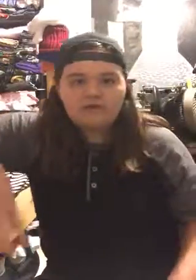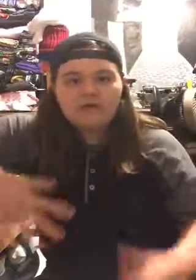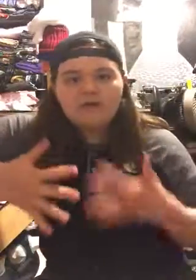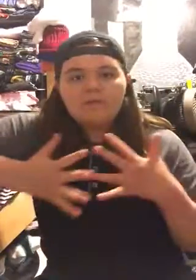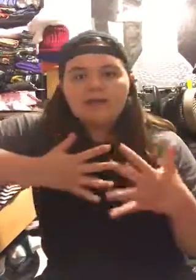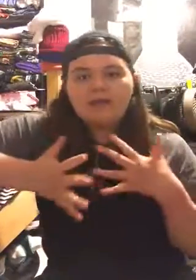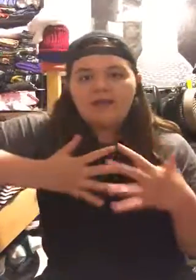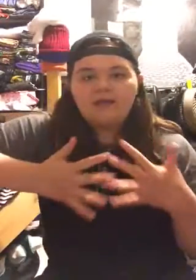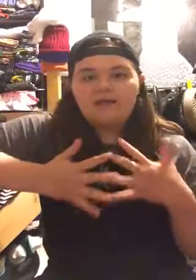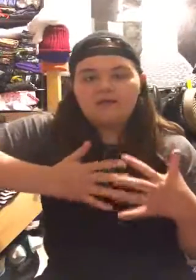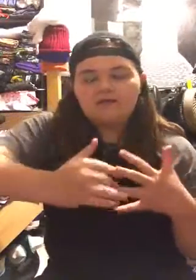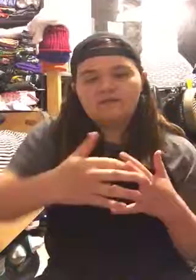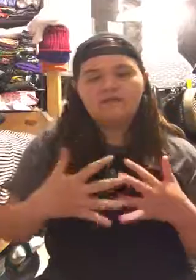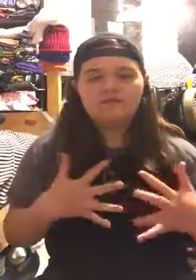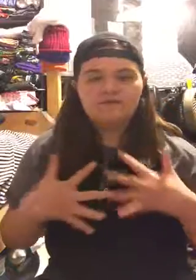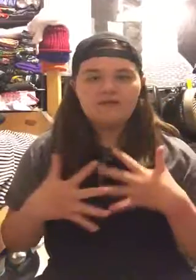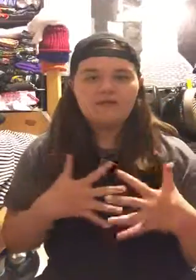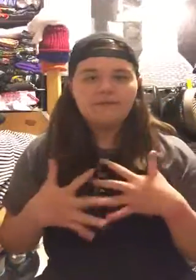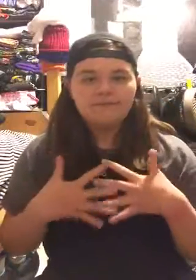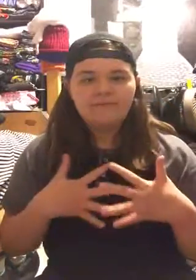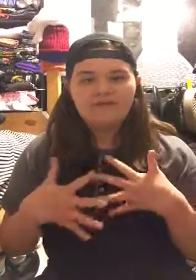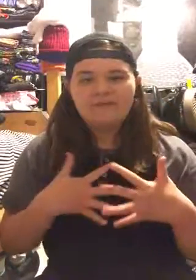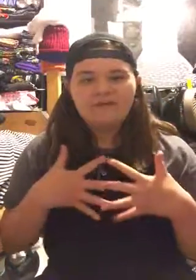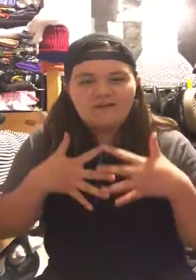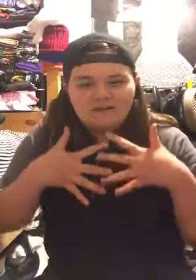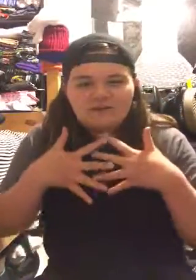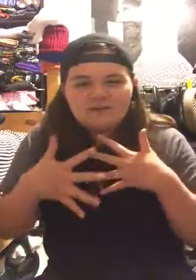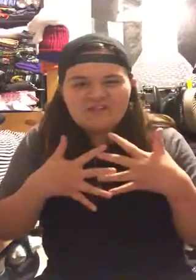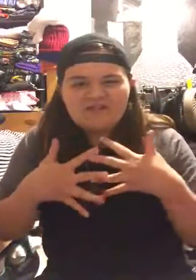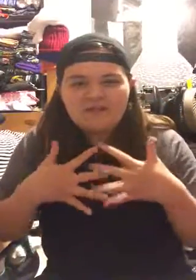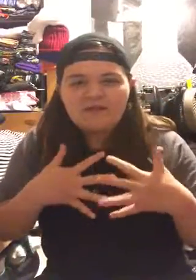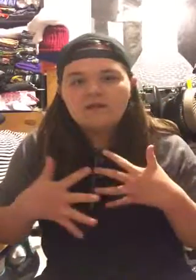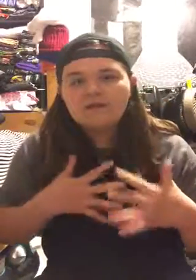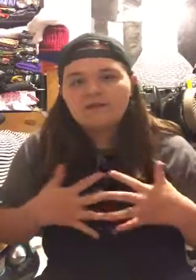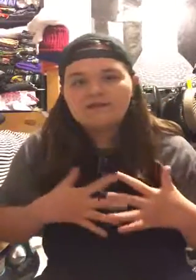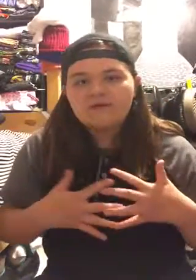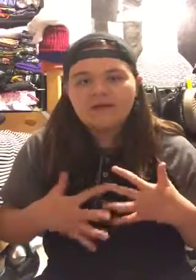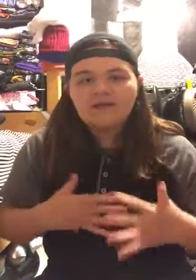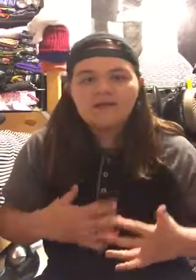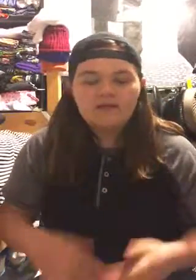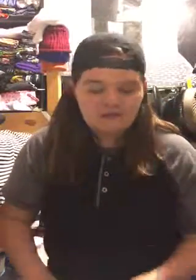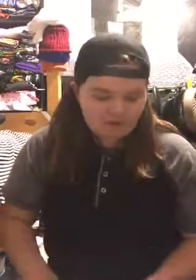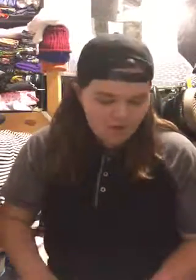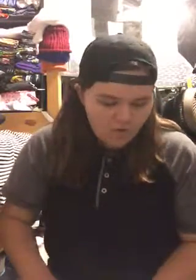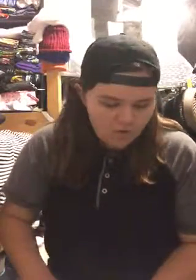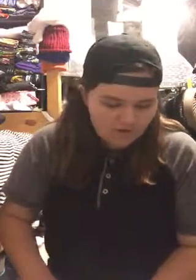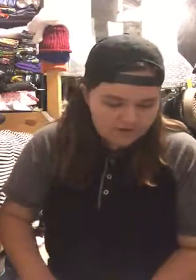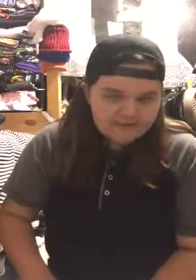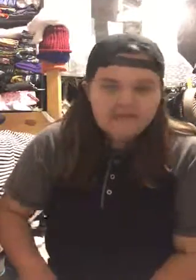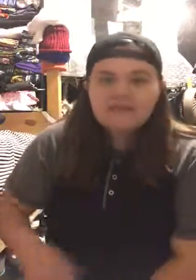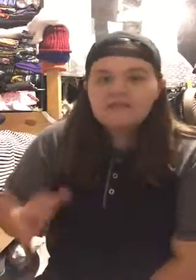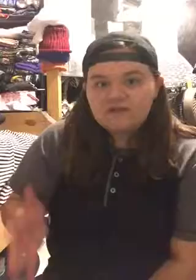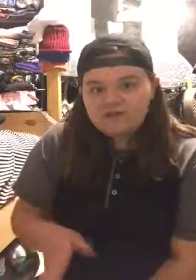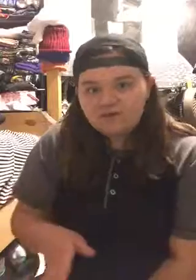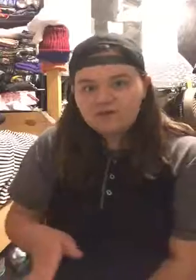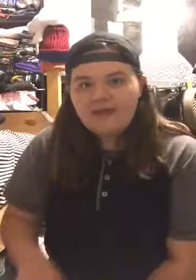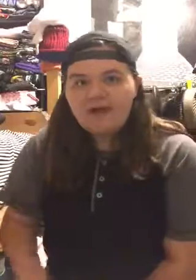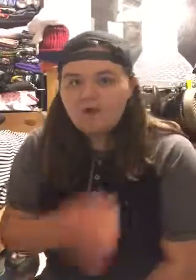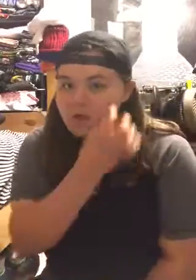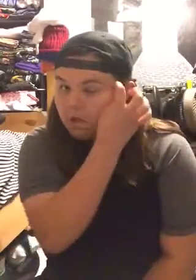whatever. But gray is just kind of, it's weird. It looks weird, but that's gray. And then horse is very similar to cow.